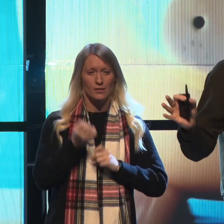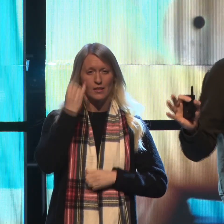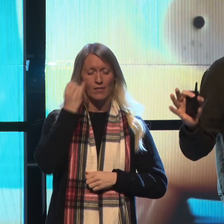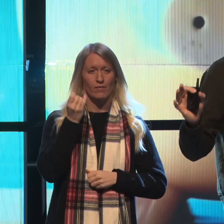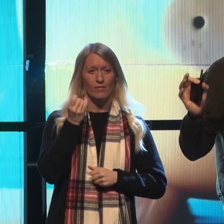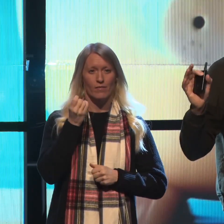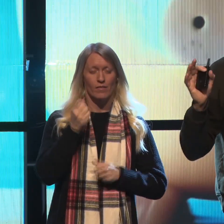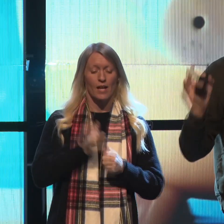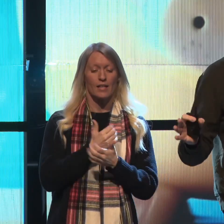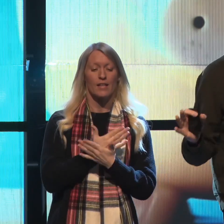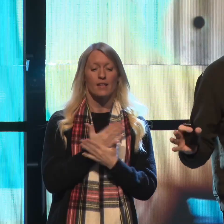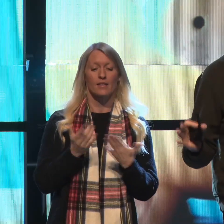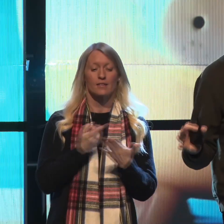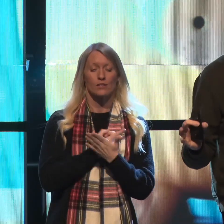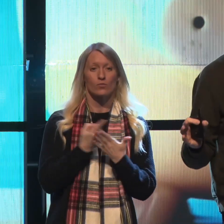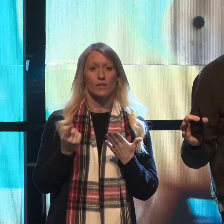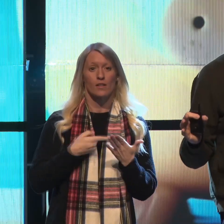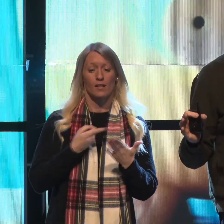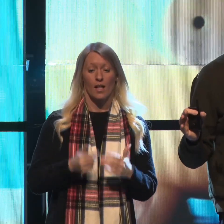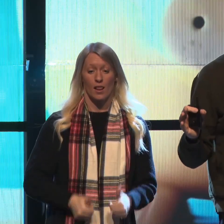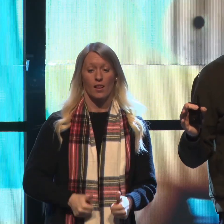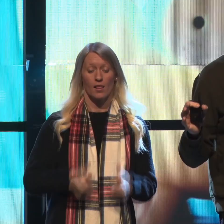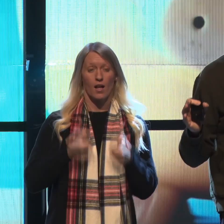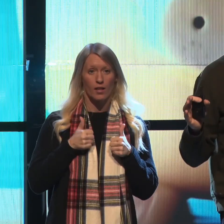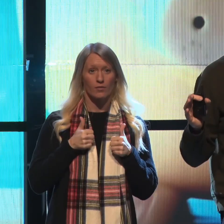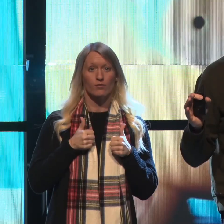us, life changes.